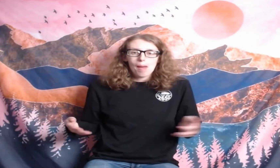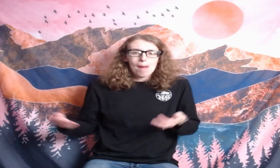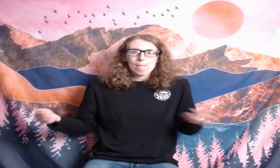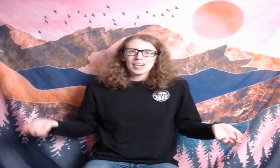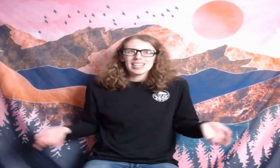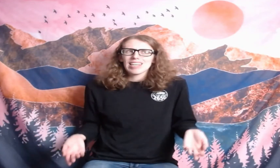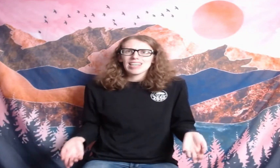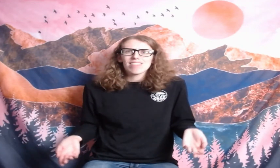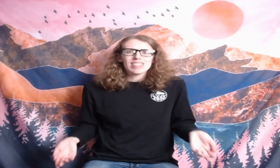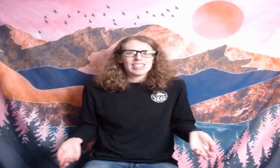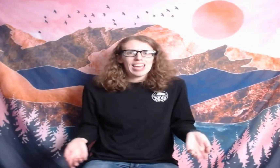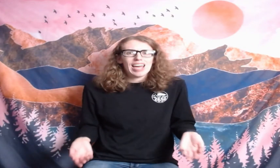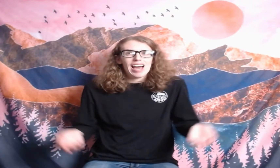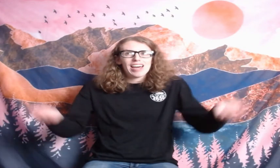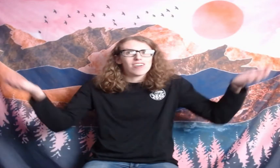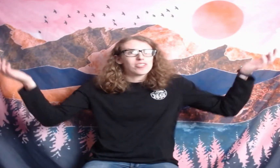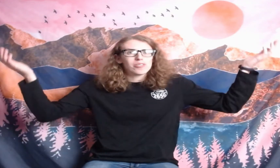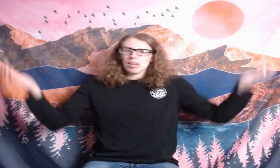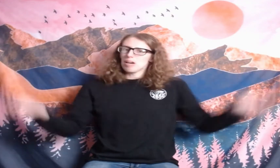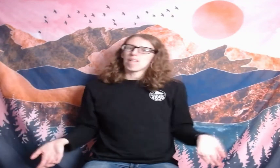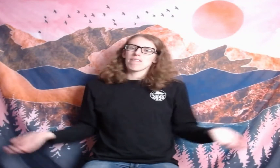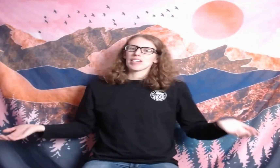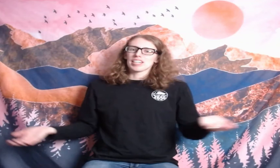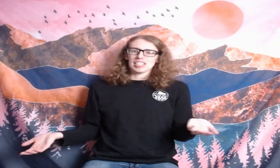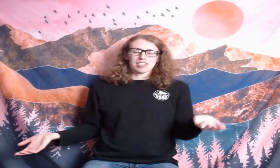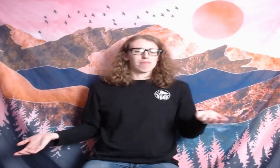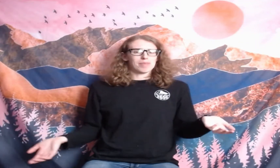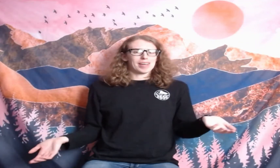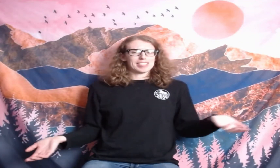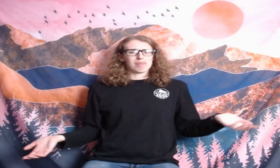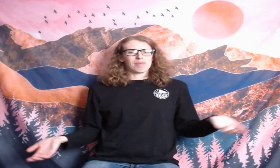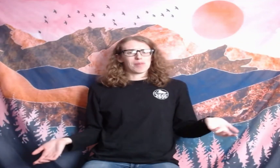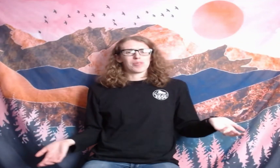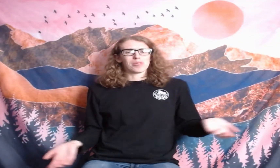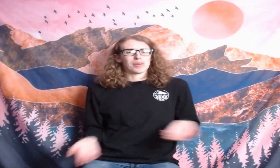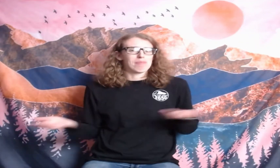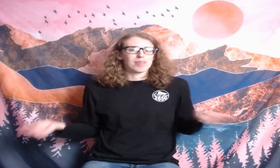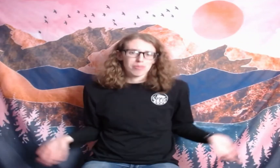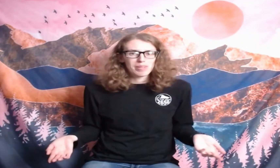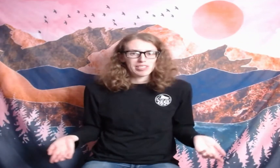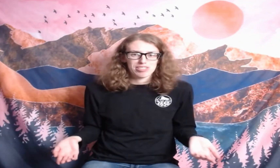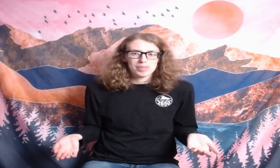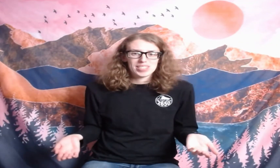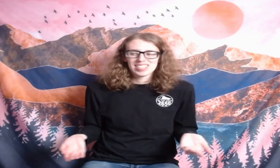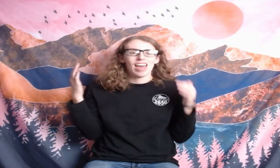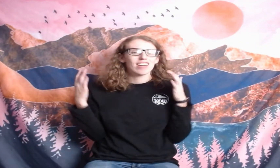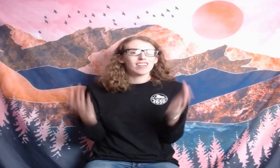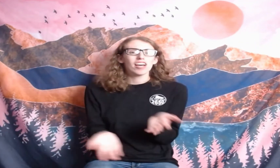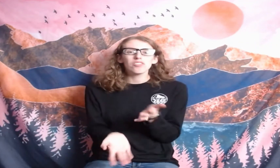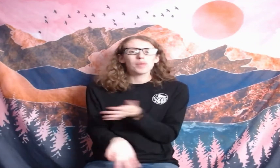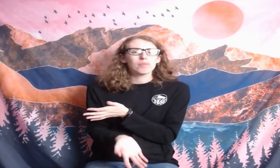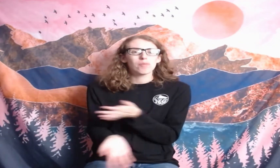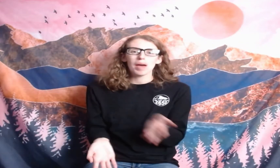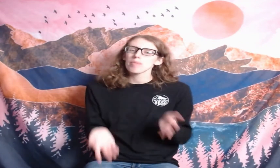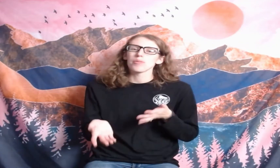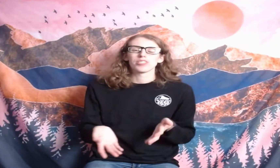But at the end of the day, I also love having a nice comfy bed to come home to when I'm done with my trips. And a lot of people might be